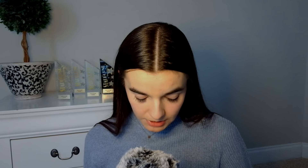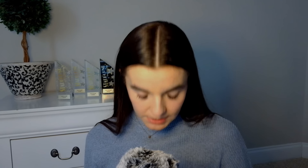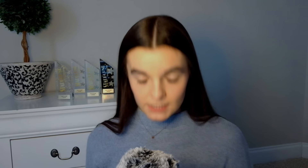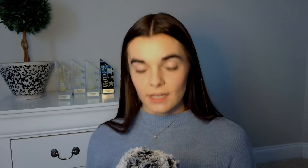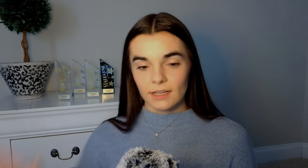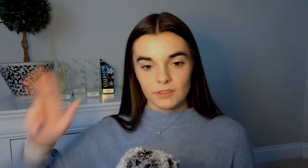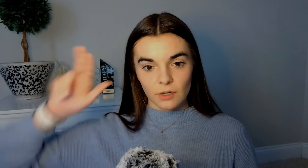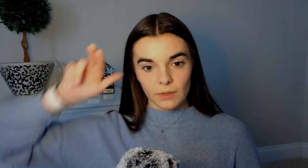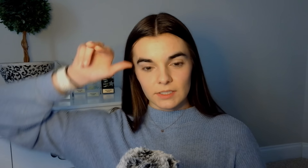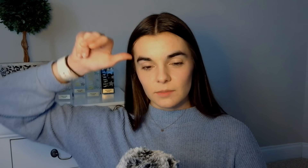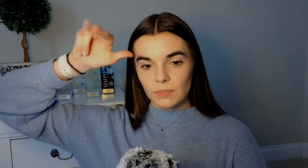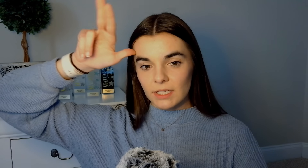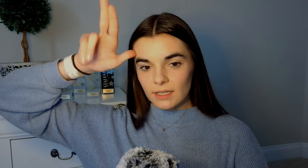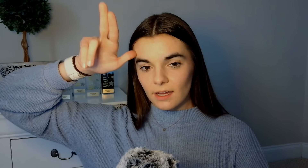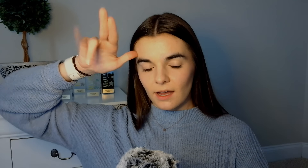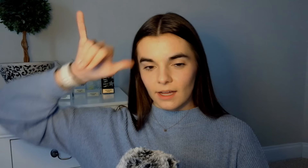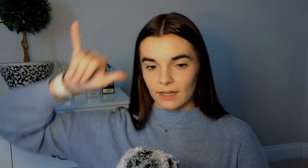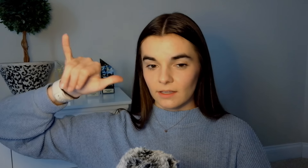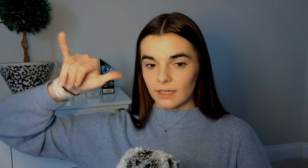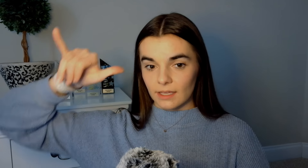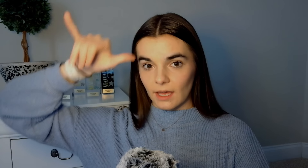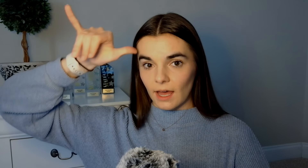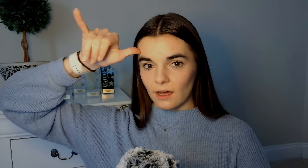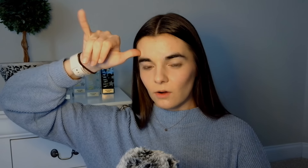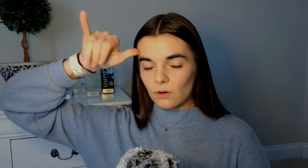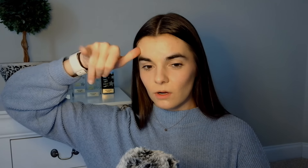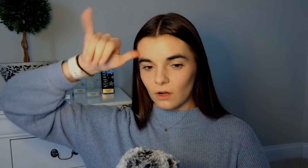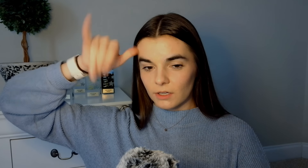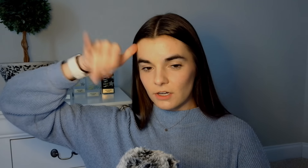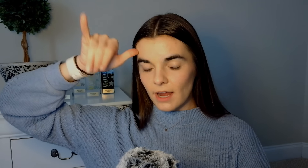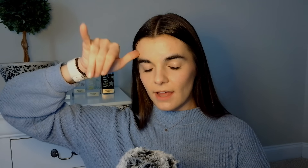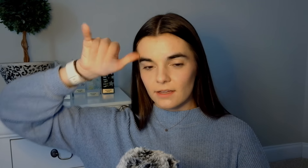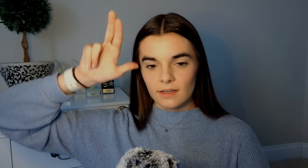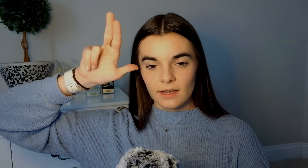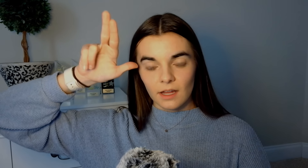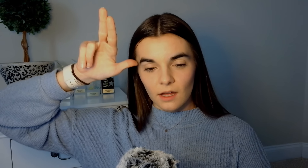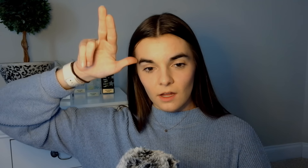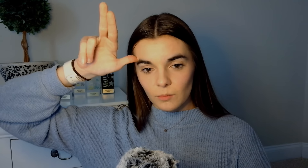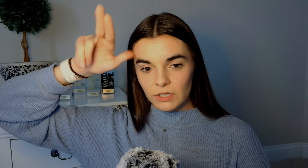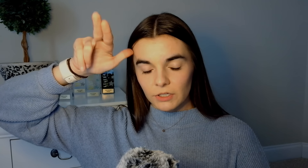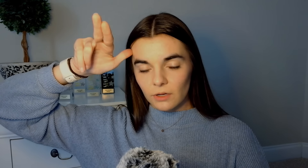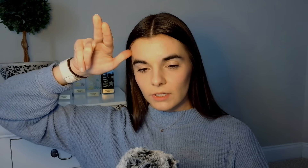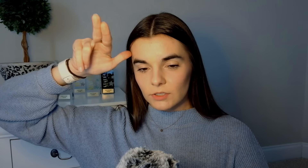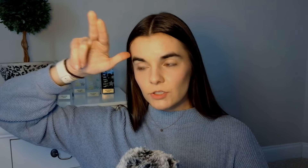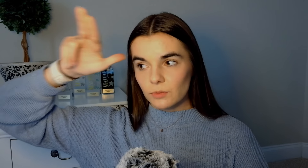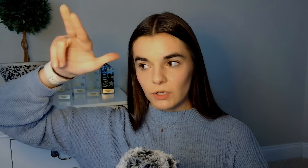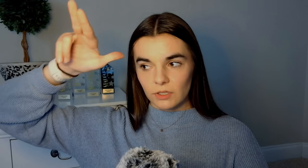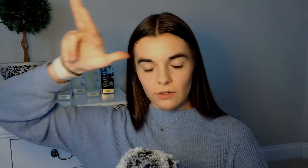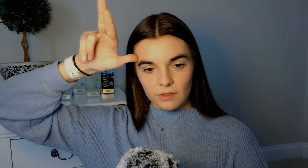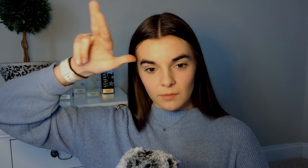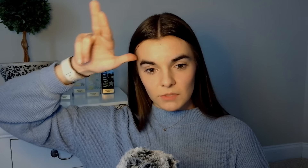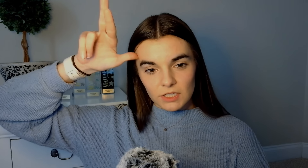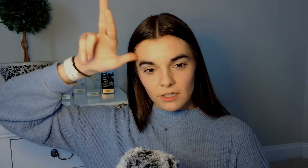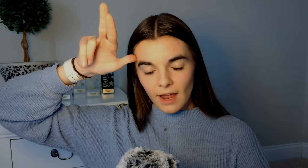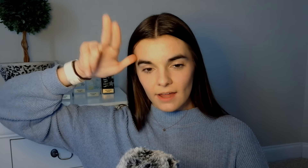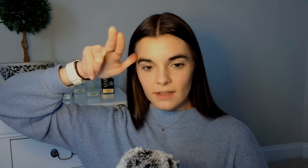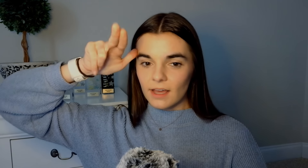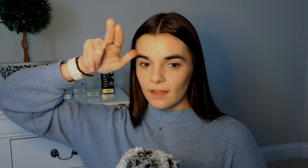Horse is going to be kind of like cow on your head, but you're going to put your thumb to your head and